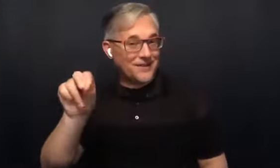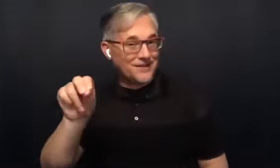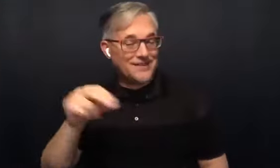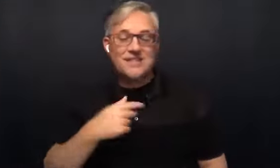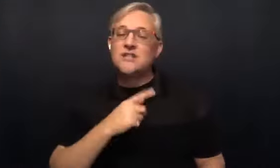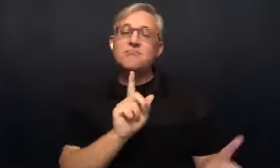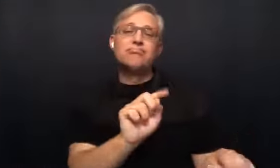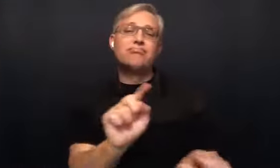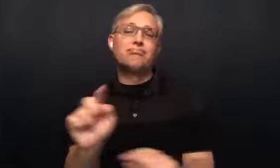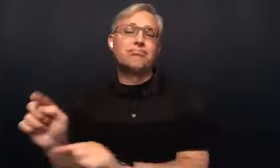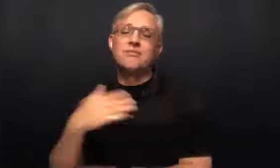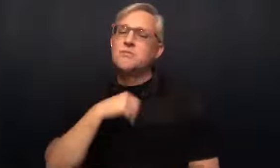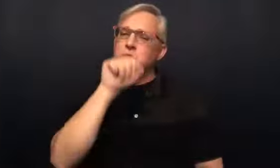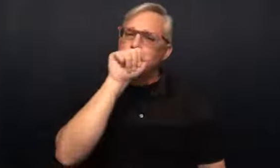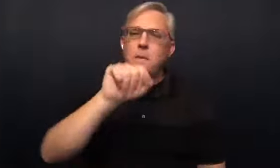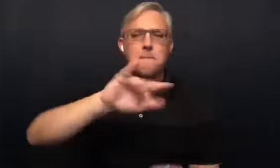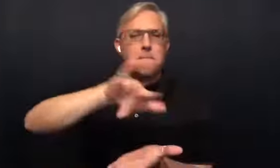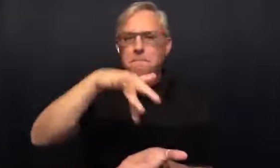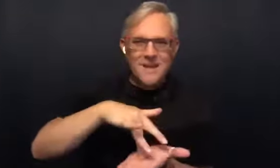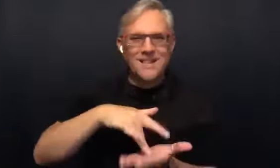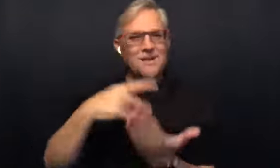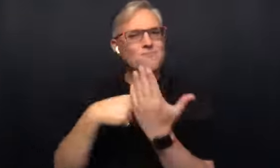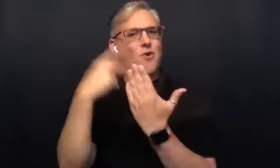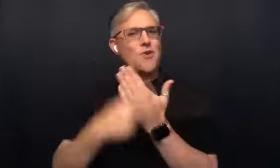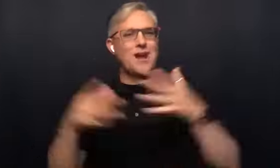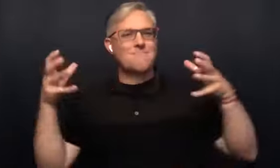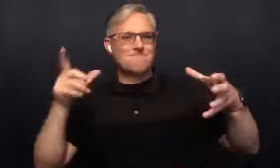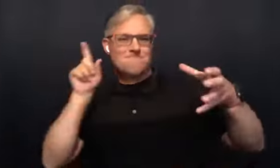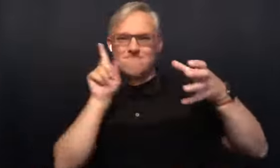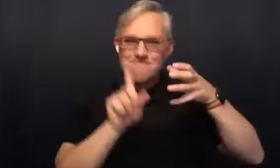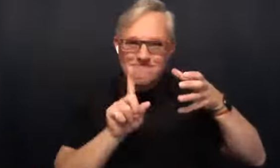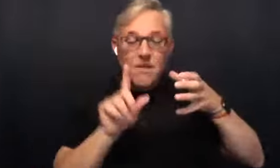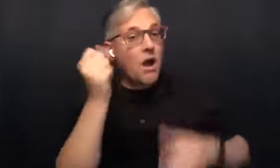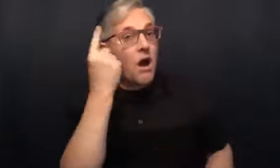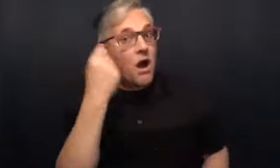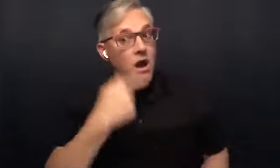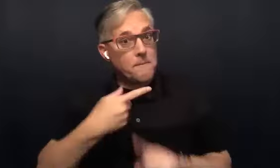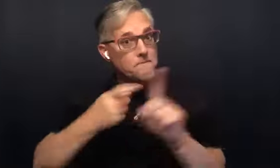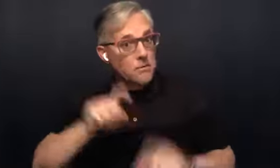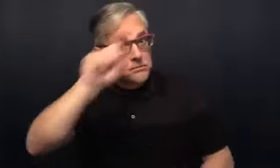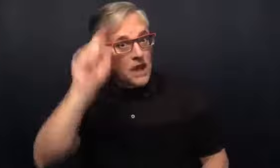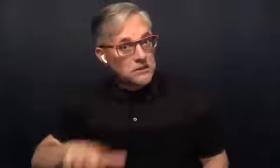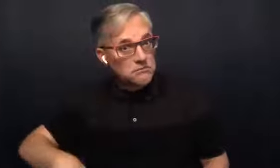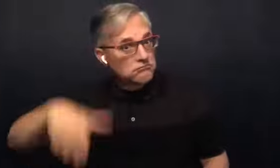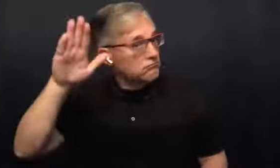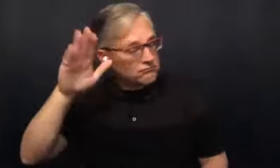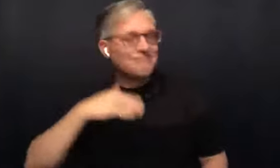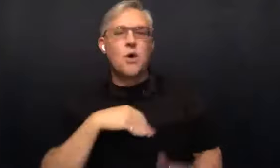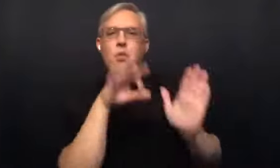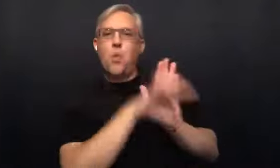this program. But you know, I'm not from Texas originally. I'm from New Orleans, Louisiana. I grew up in a very fun town where drinking